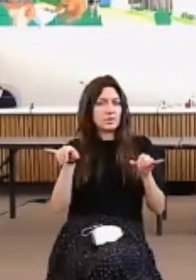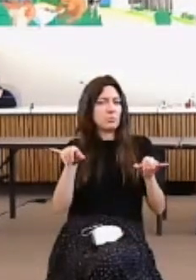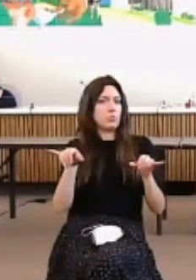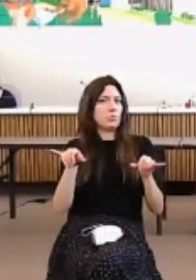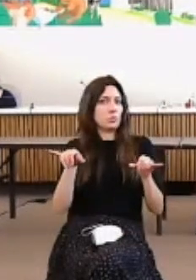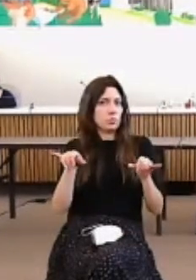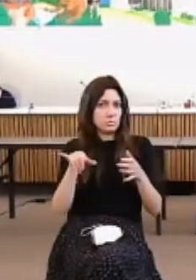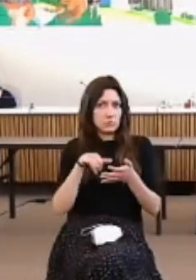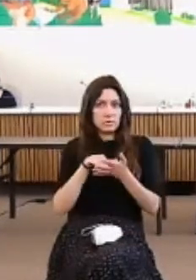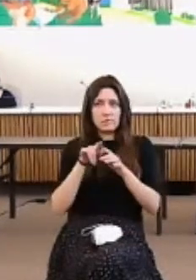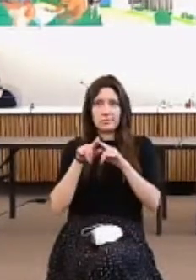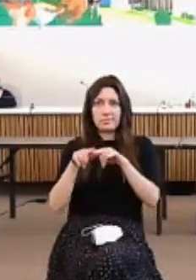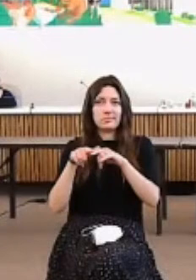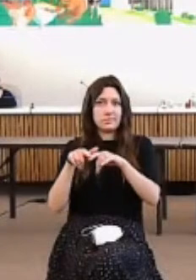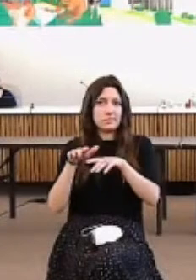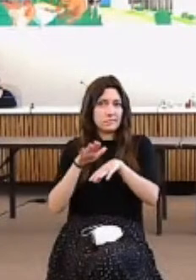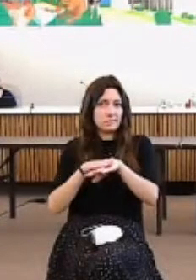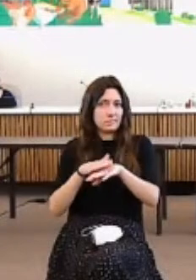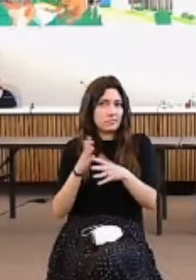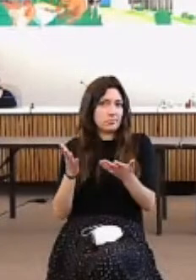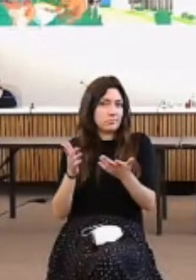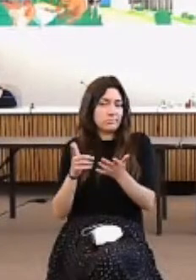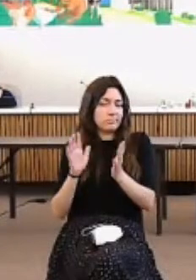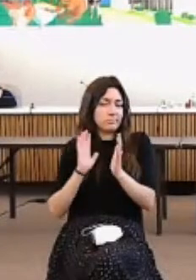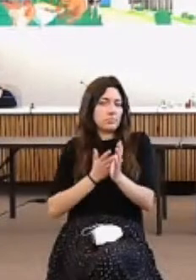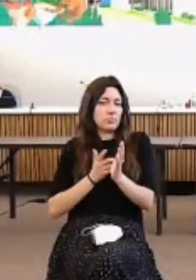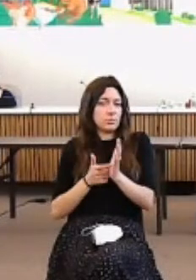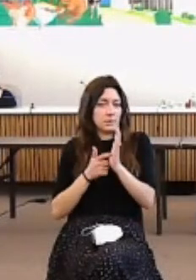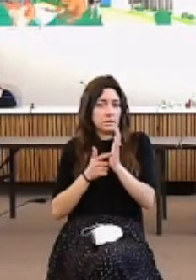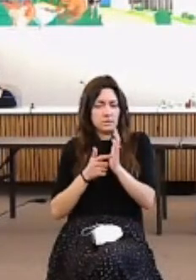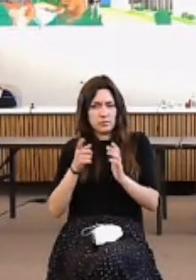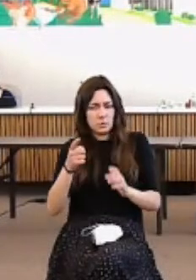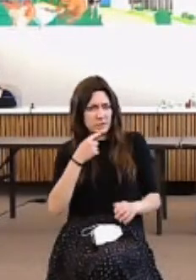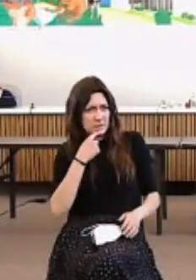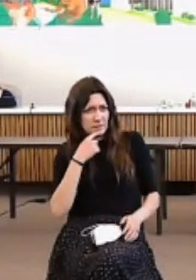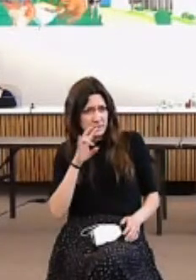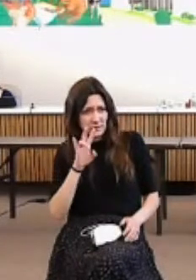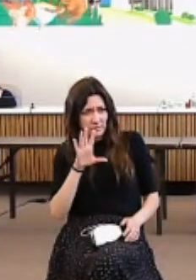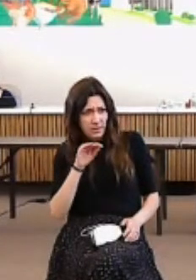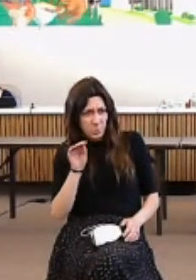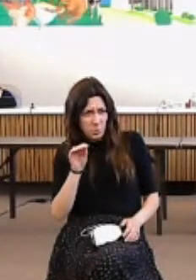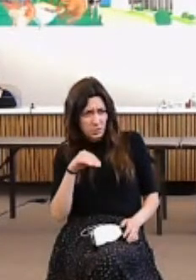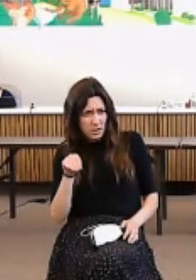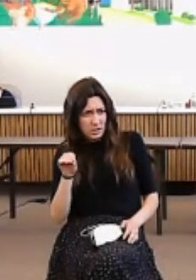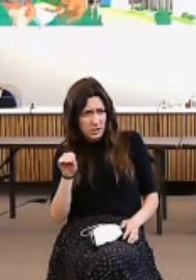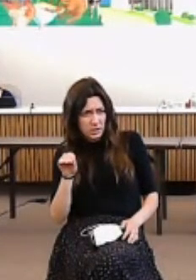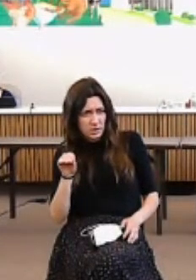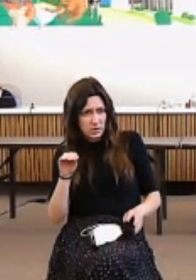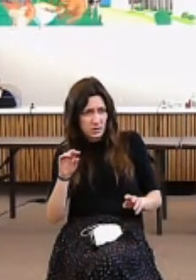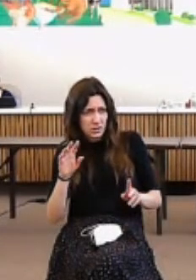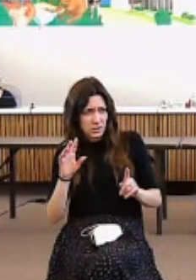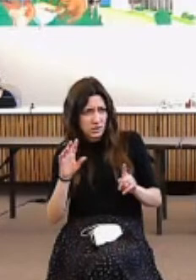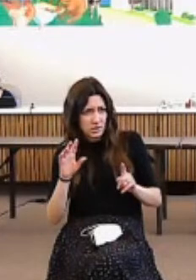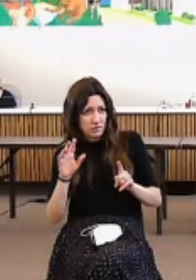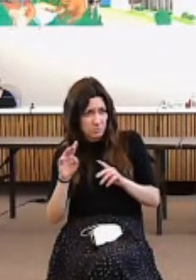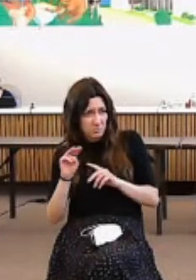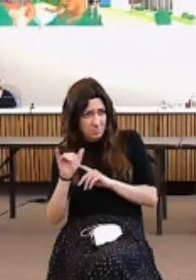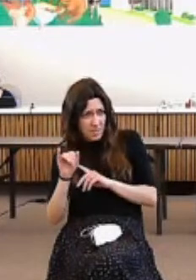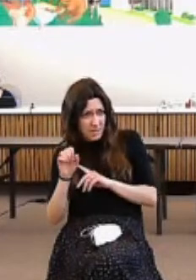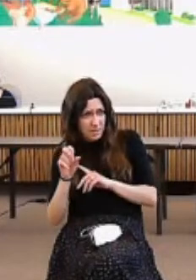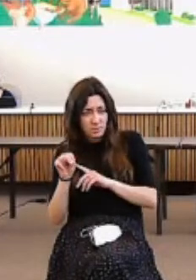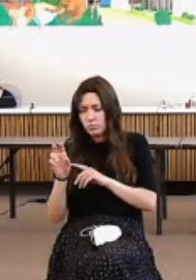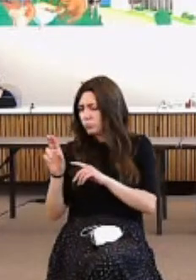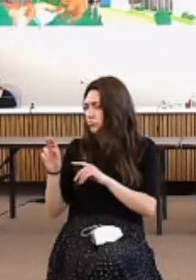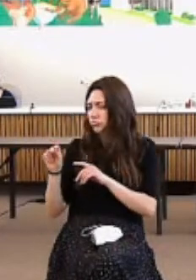that will just depend on demand. Did you say 75% Masons? No, The other way around. 25%